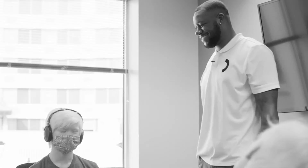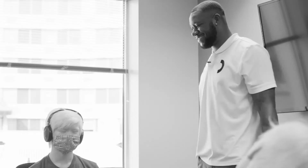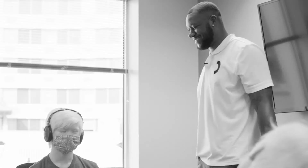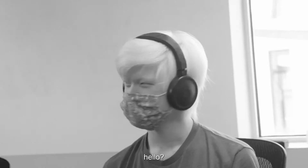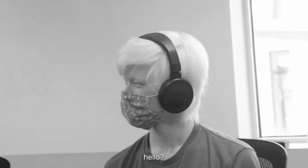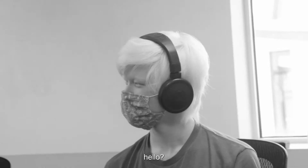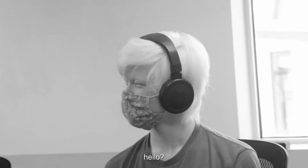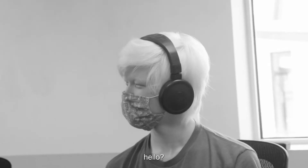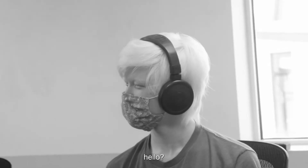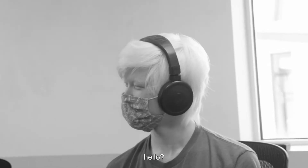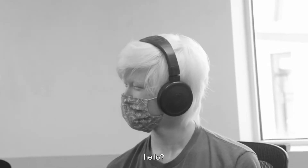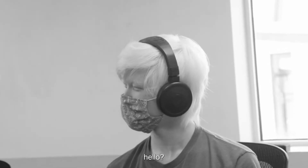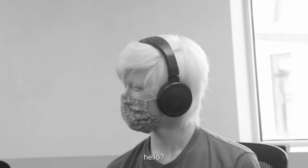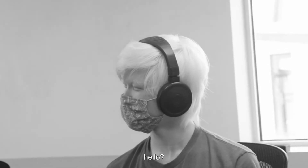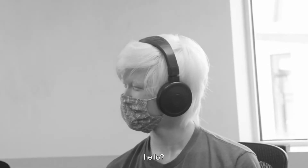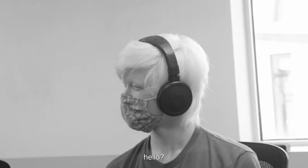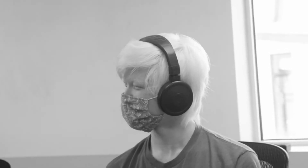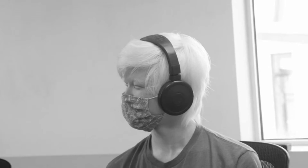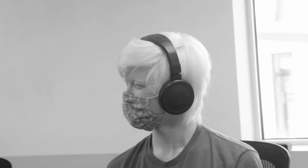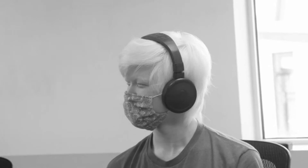Nice.